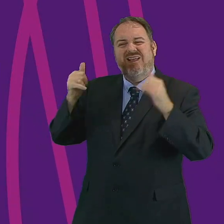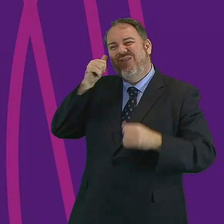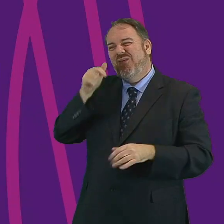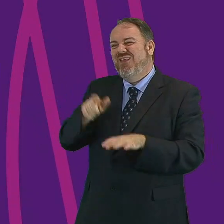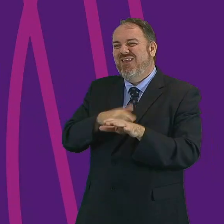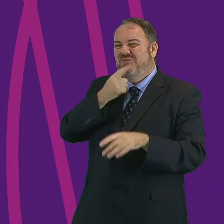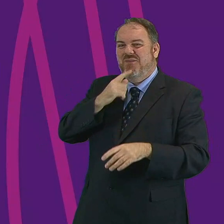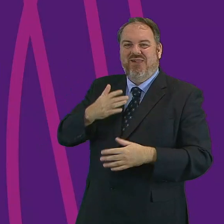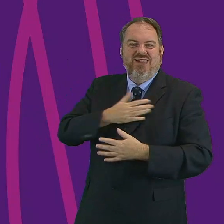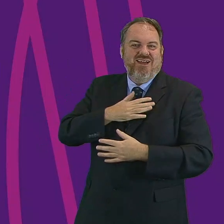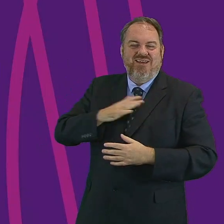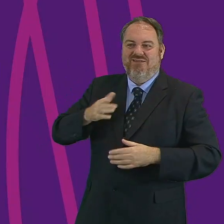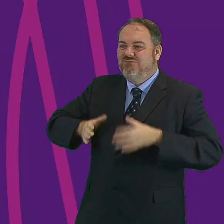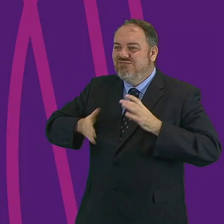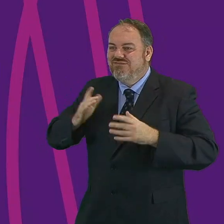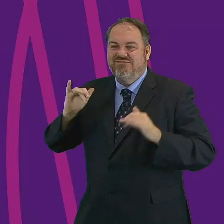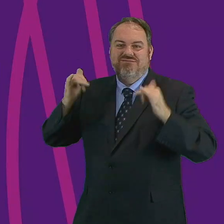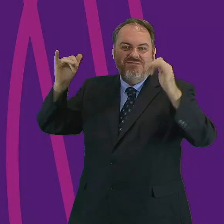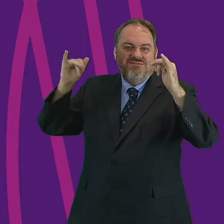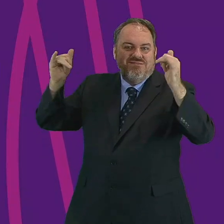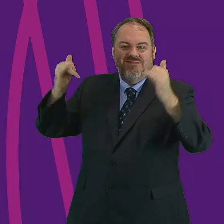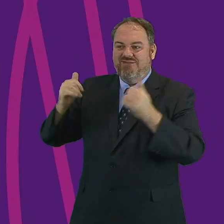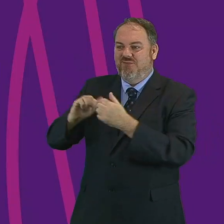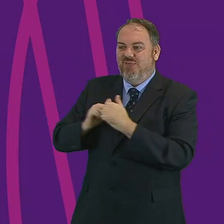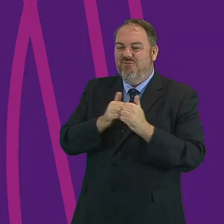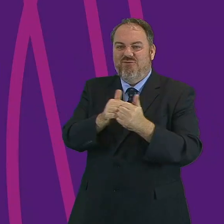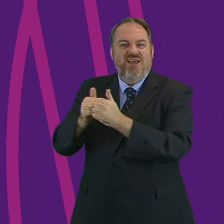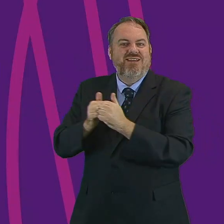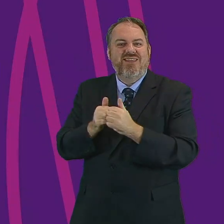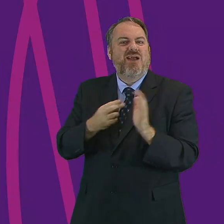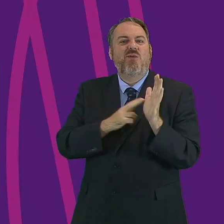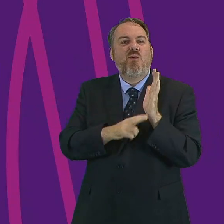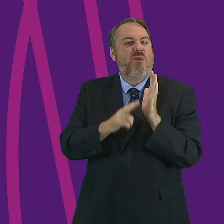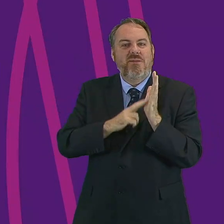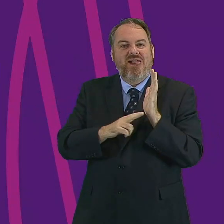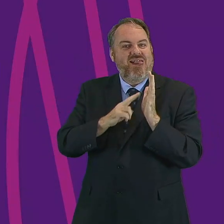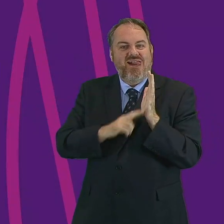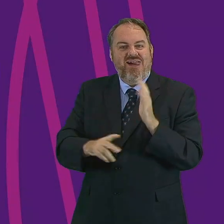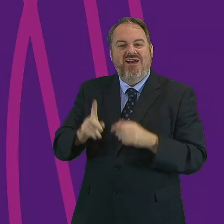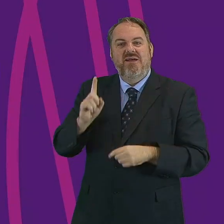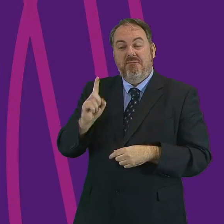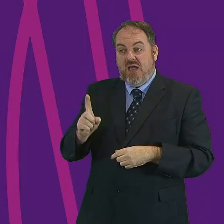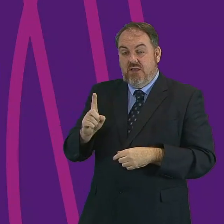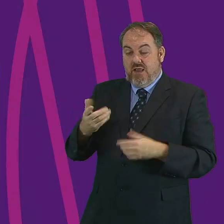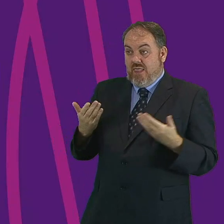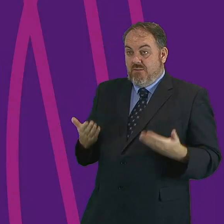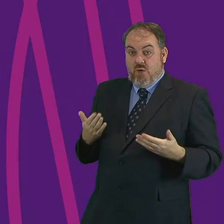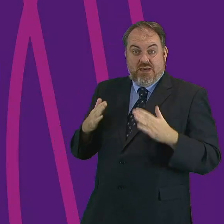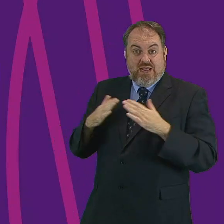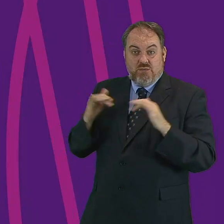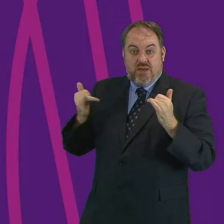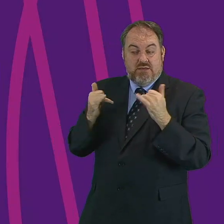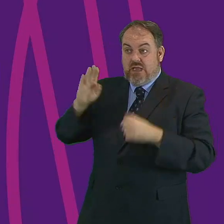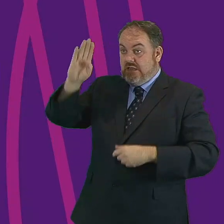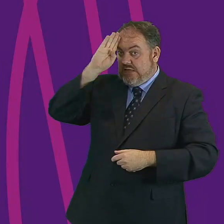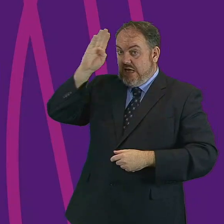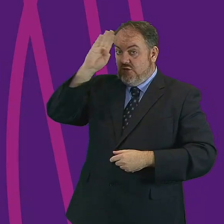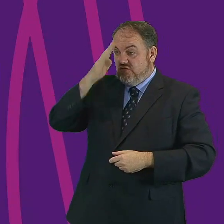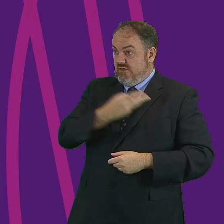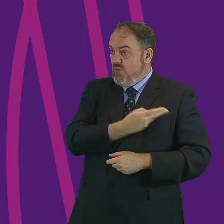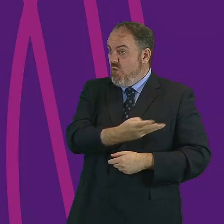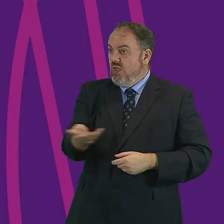her reminded me of that behind me. And these are important issues, and we continue to keep all of this under review. I think it's also important that we don't just think where there are